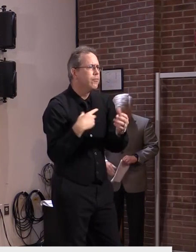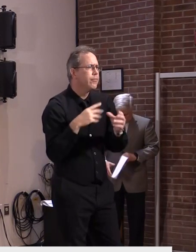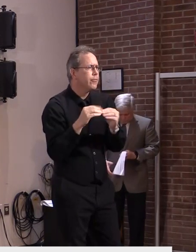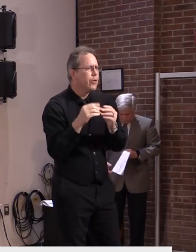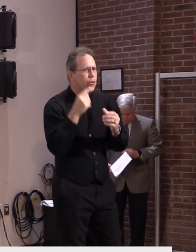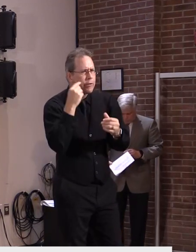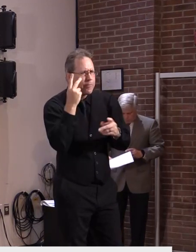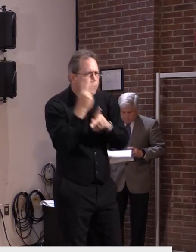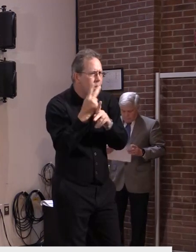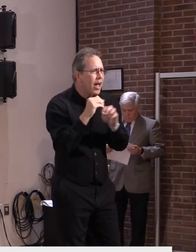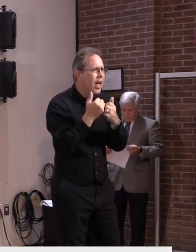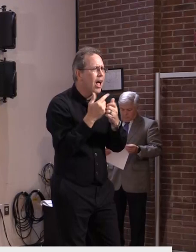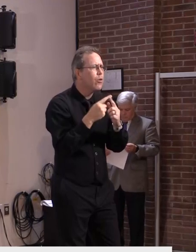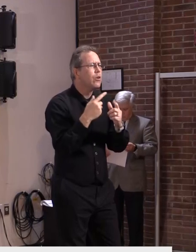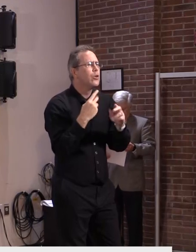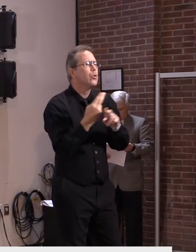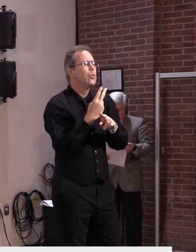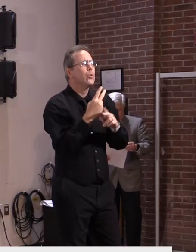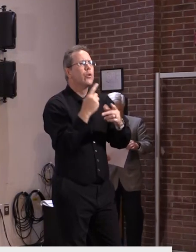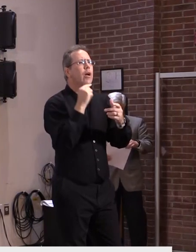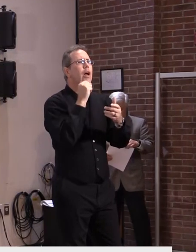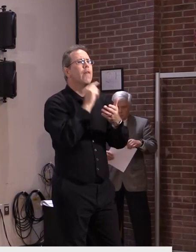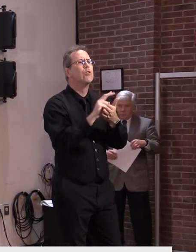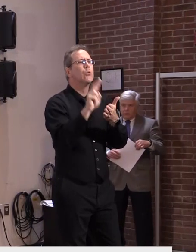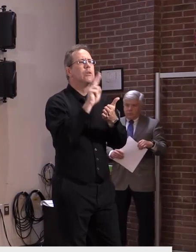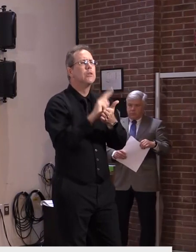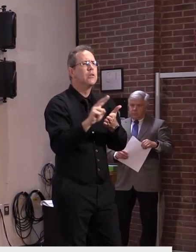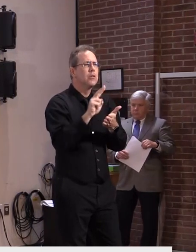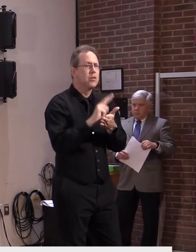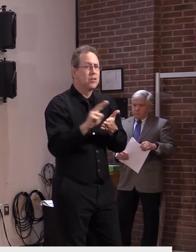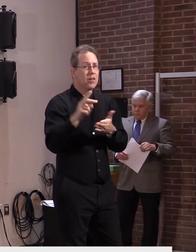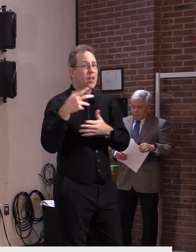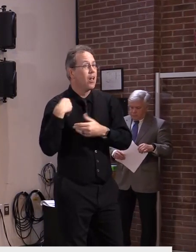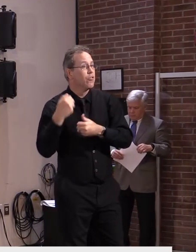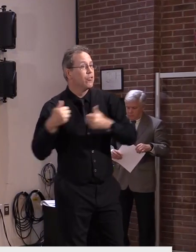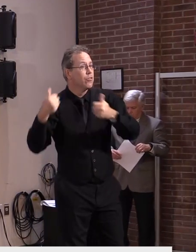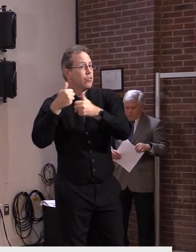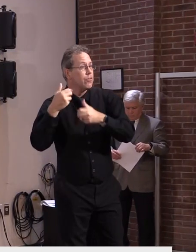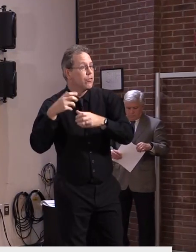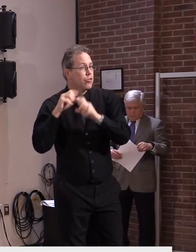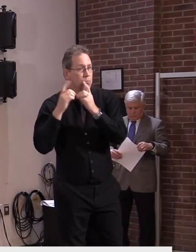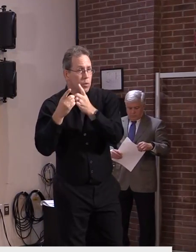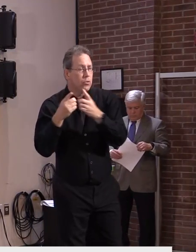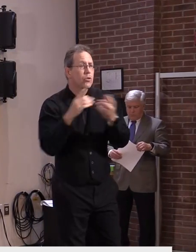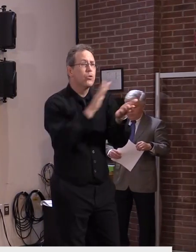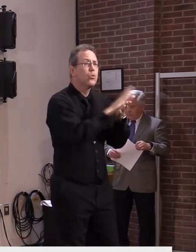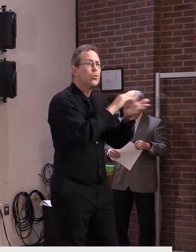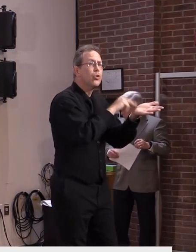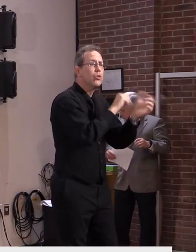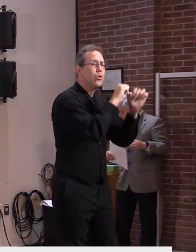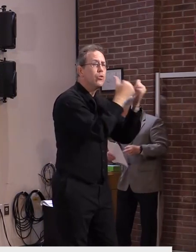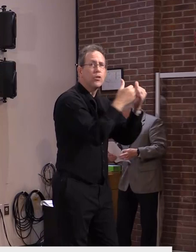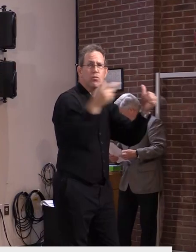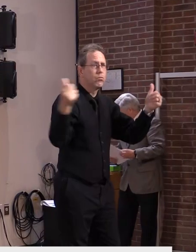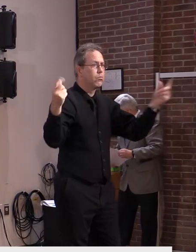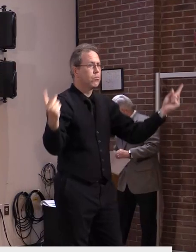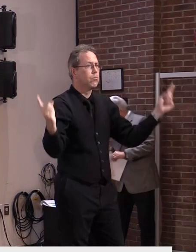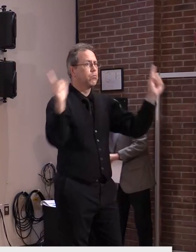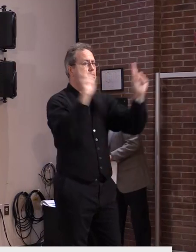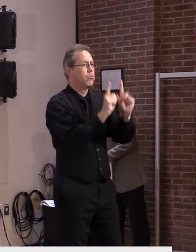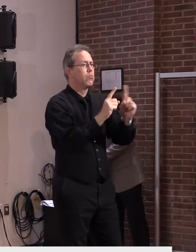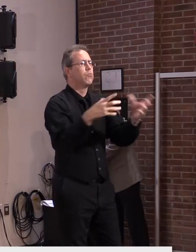them bi-monthly, along with leaders from the health department. And I think that'll be a more useful structure to get their input factored more directly into